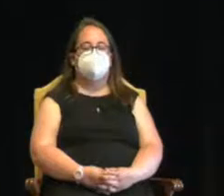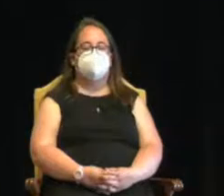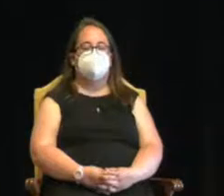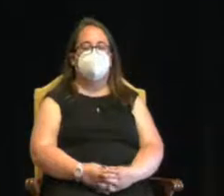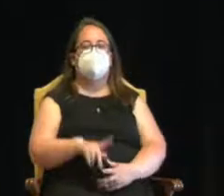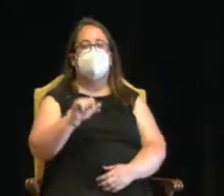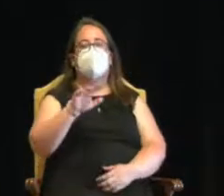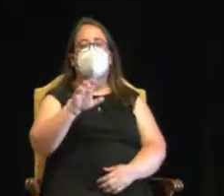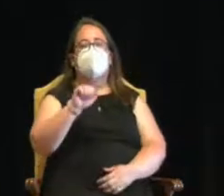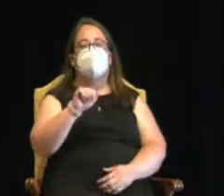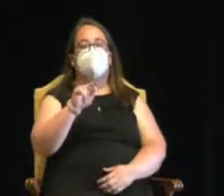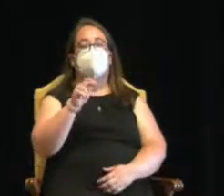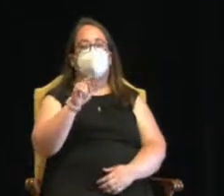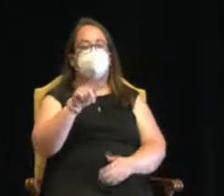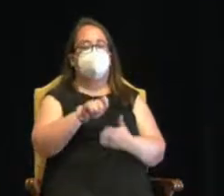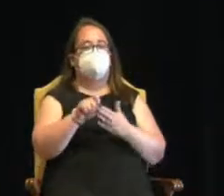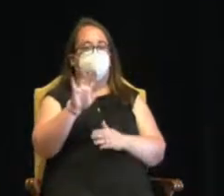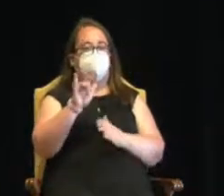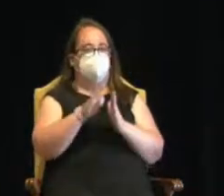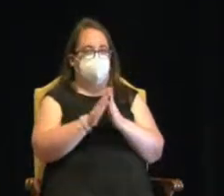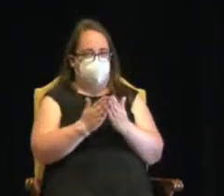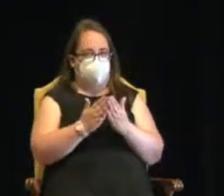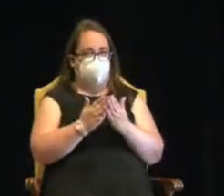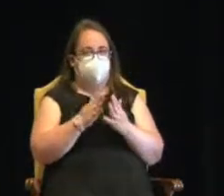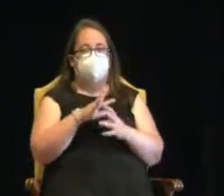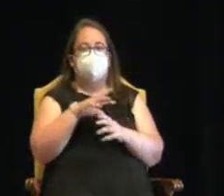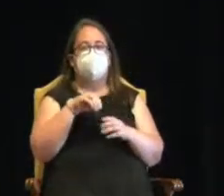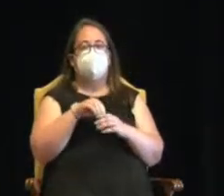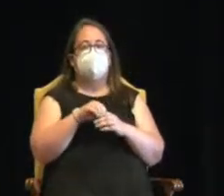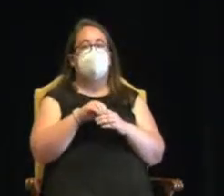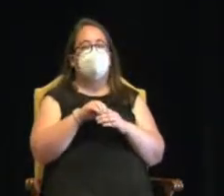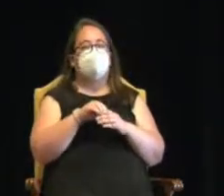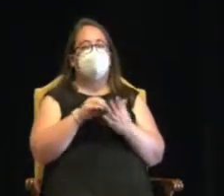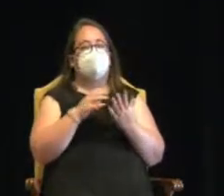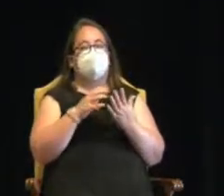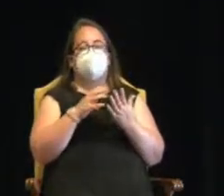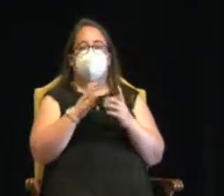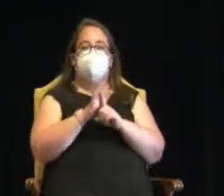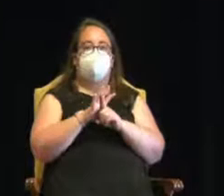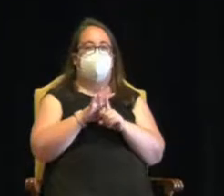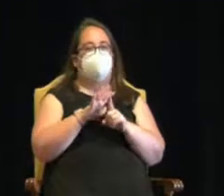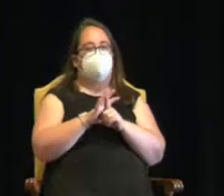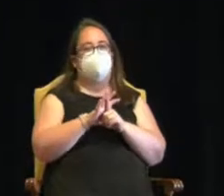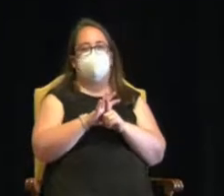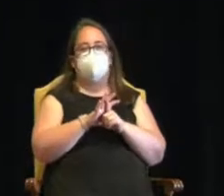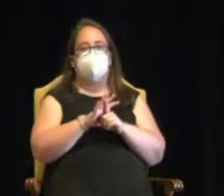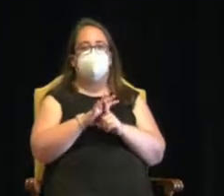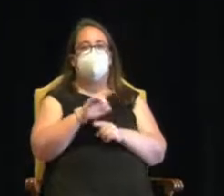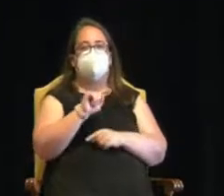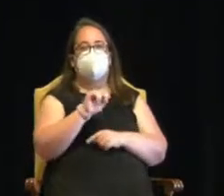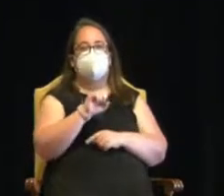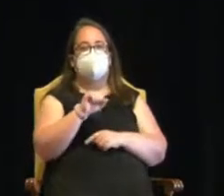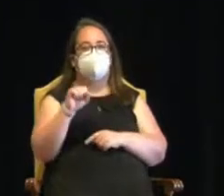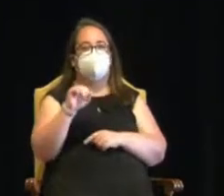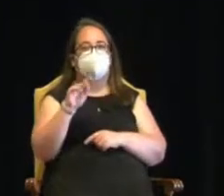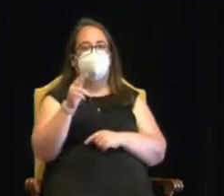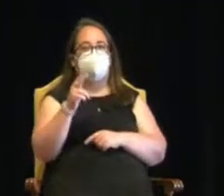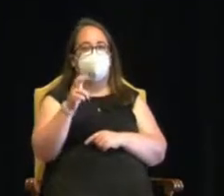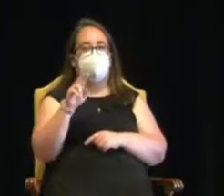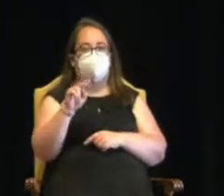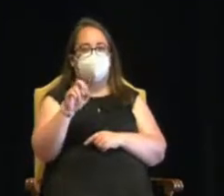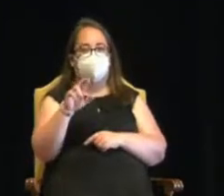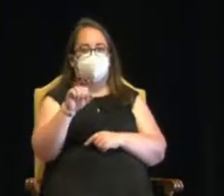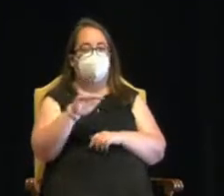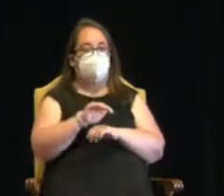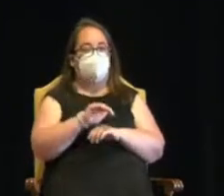Laura Lippman is the author of 25 books, which includes her critically acclaimed and wildly popular Tess Monahan series. Tonight, she joins us to